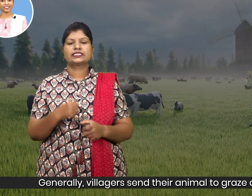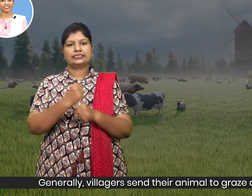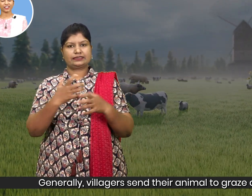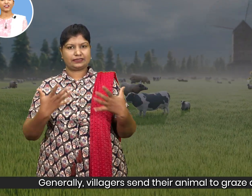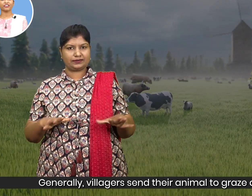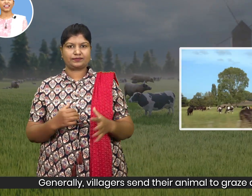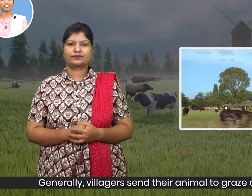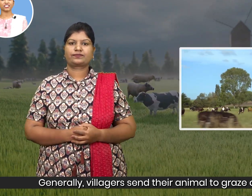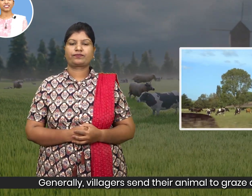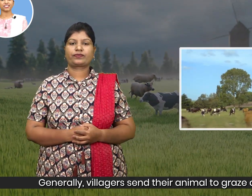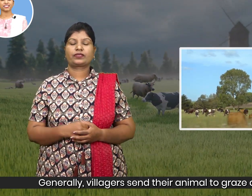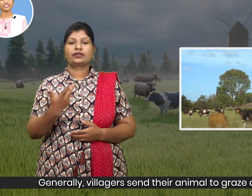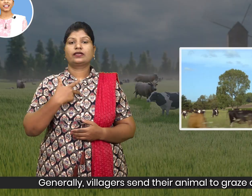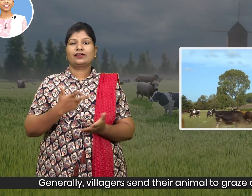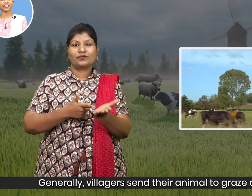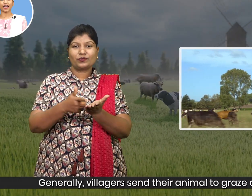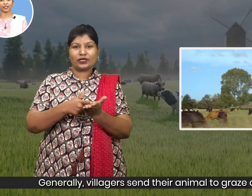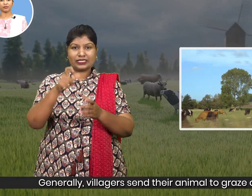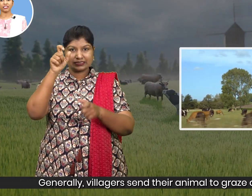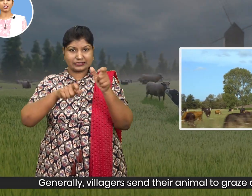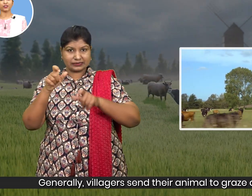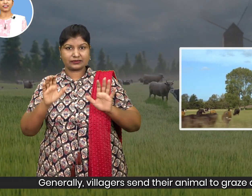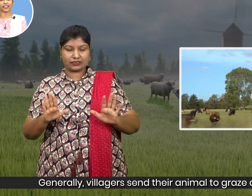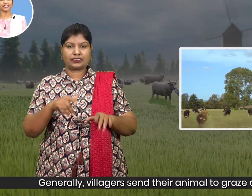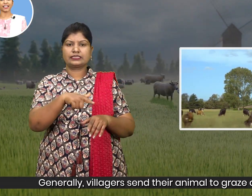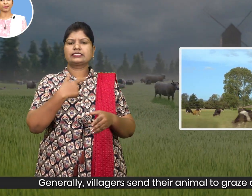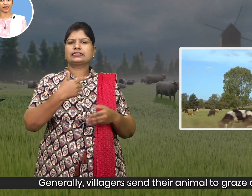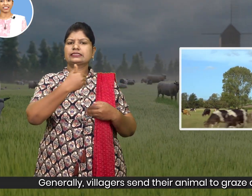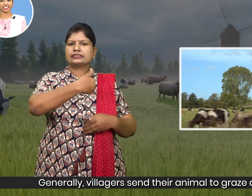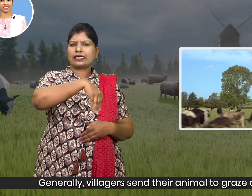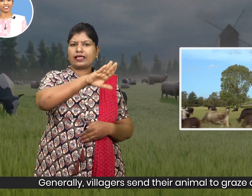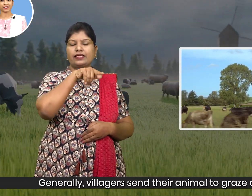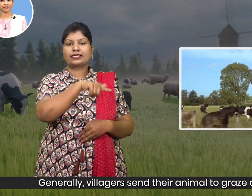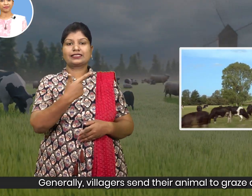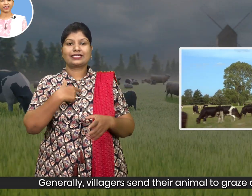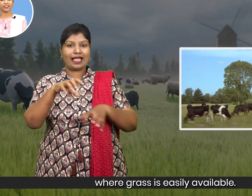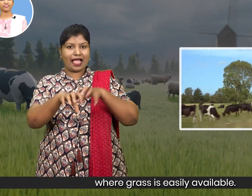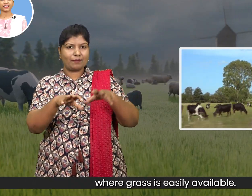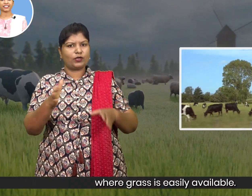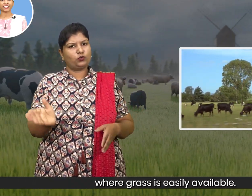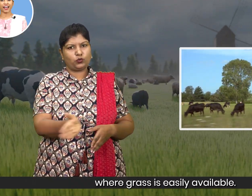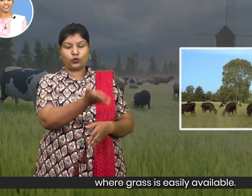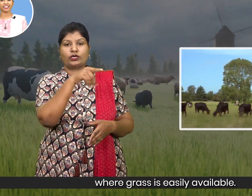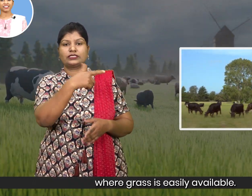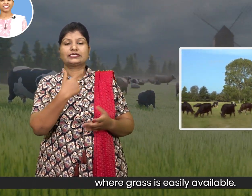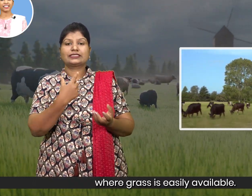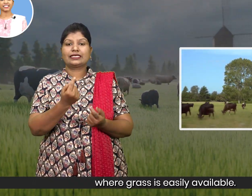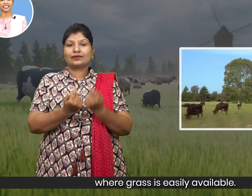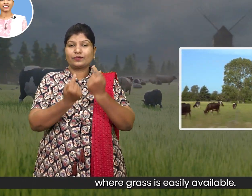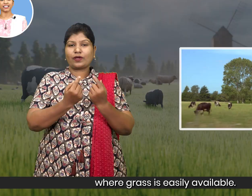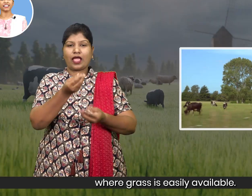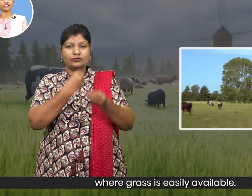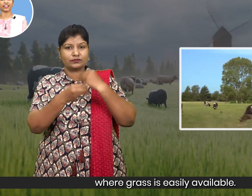Generally, villagers send their animals to graze at places where the grass